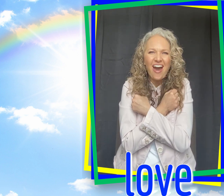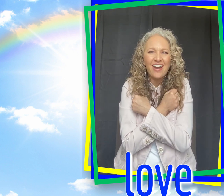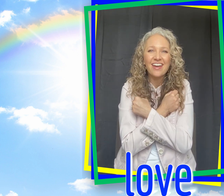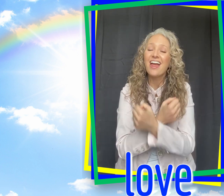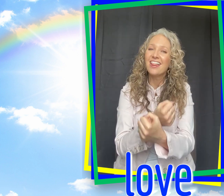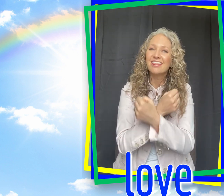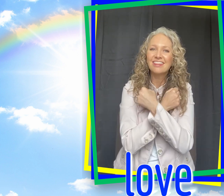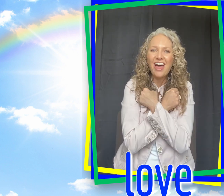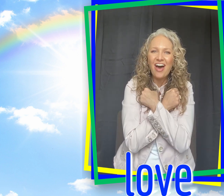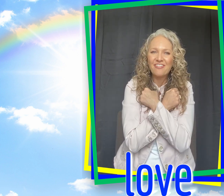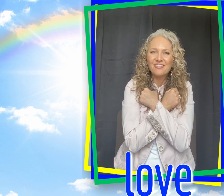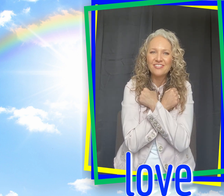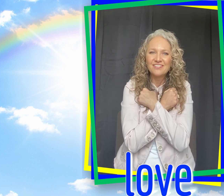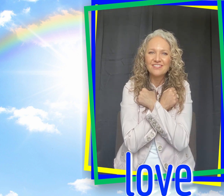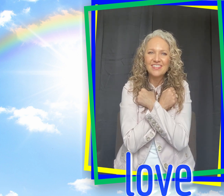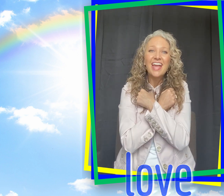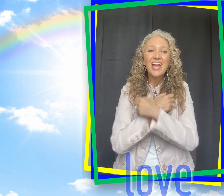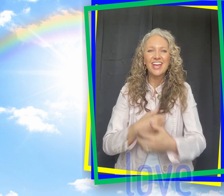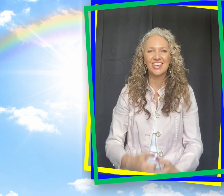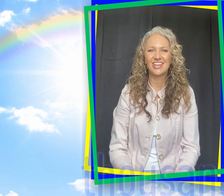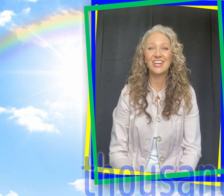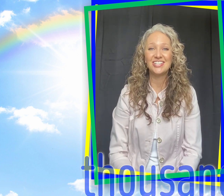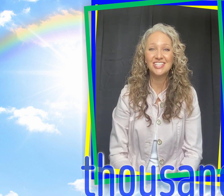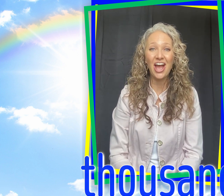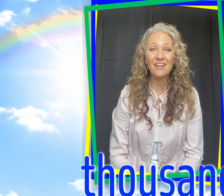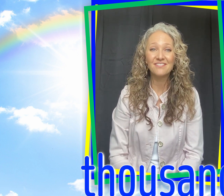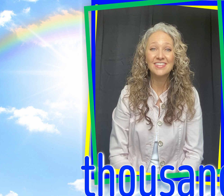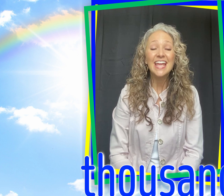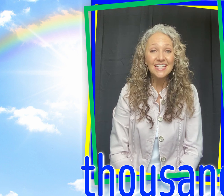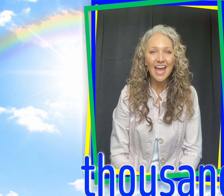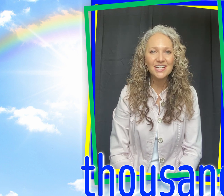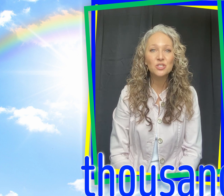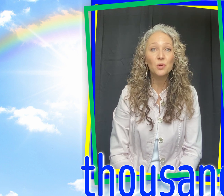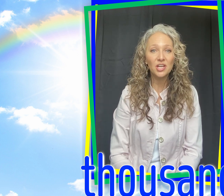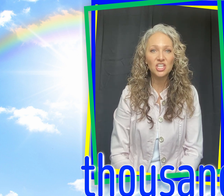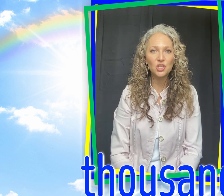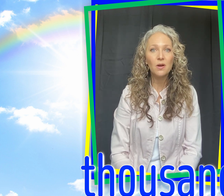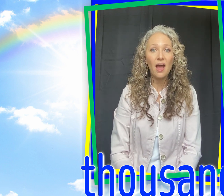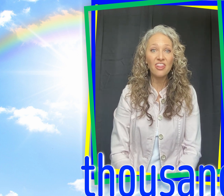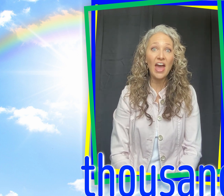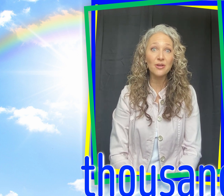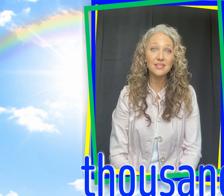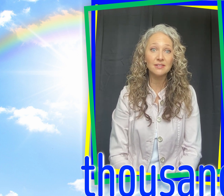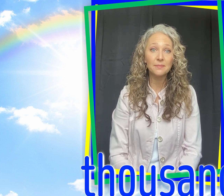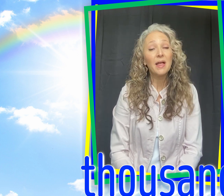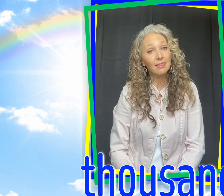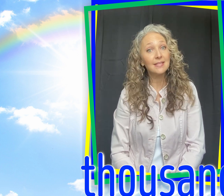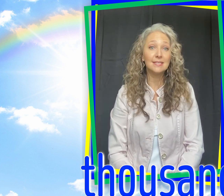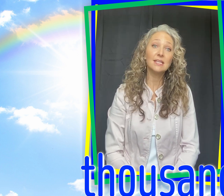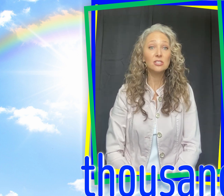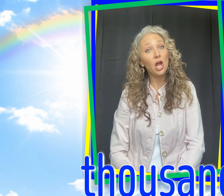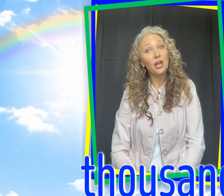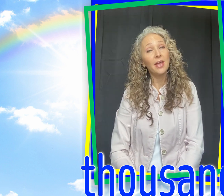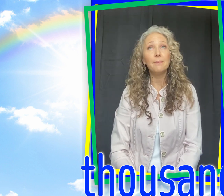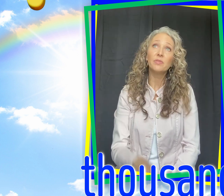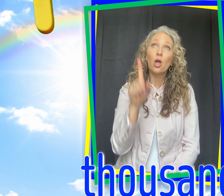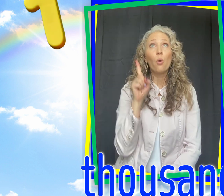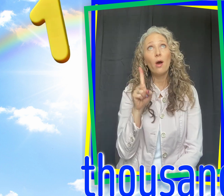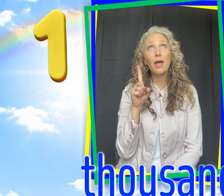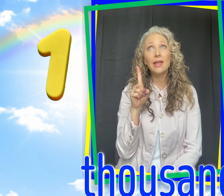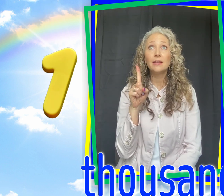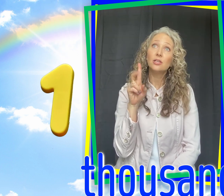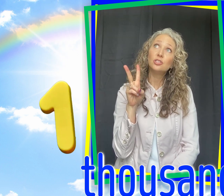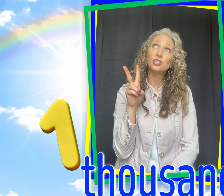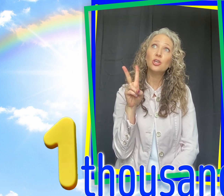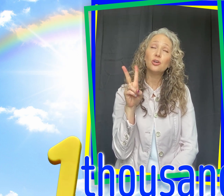big hug. Love. Good job. Next, we're going to do 1,000. Let's get started.